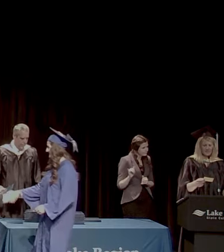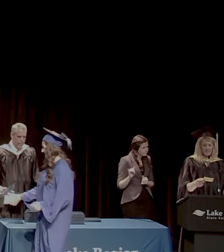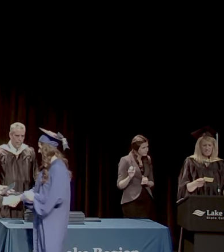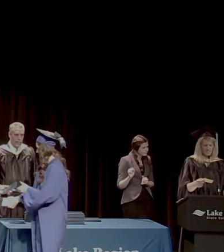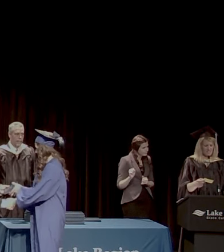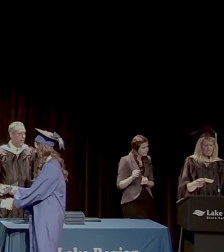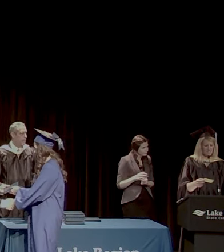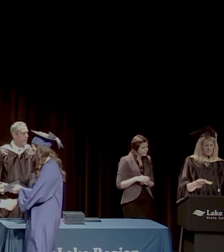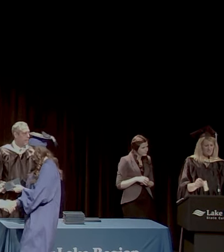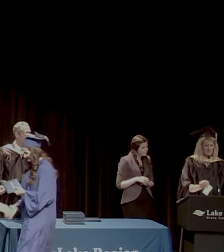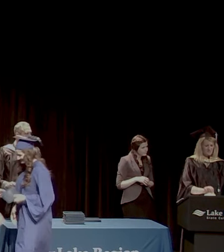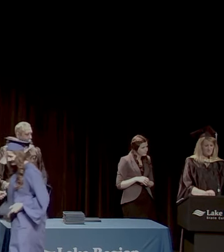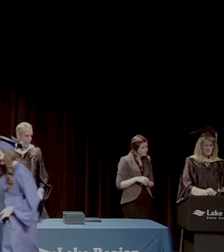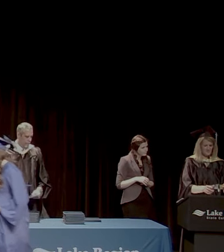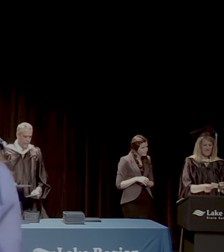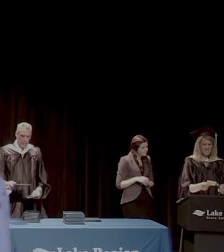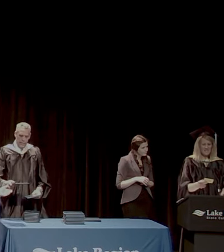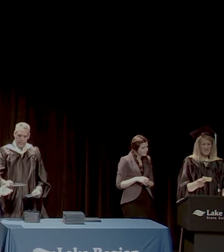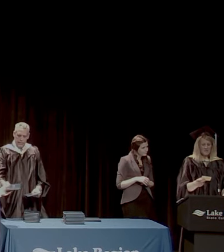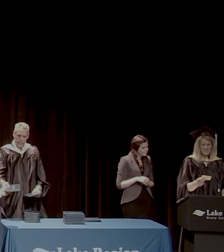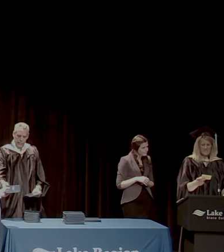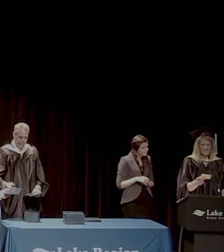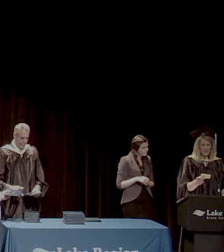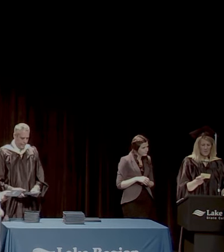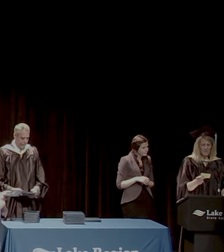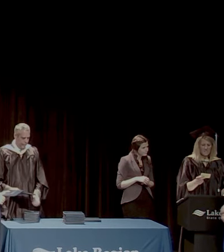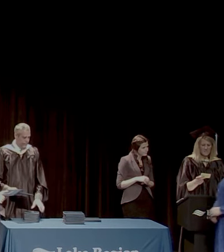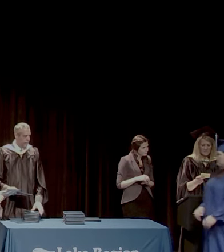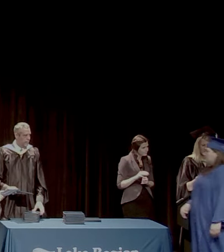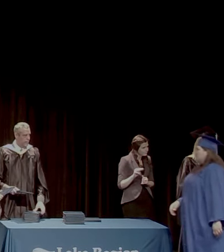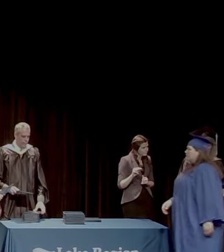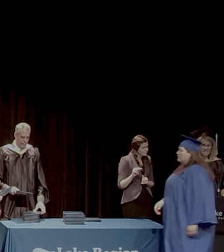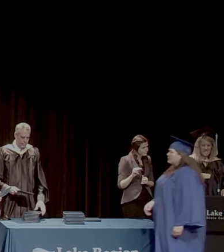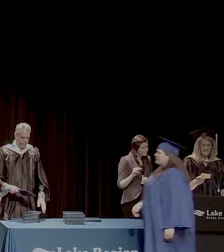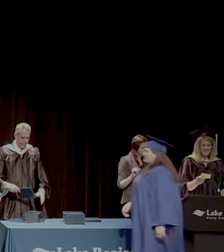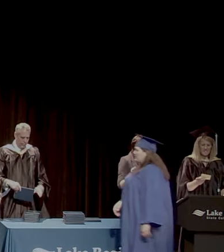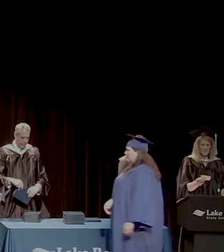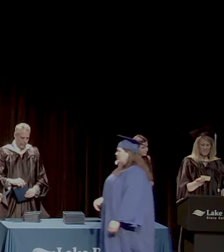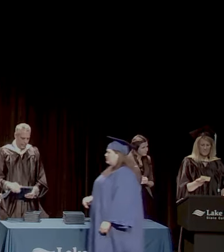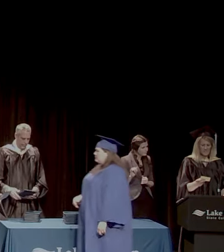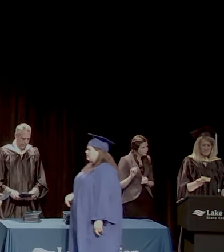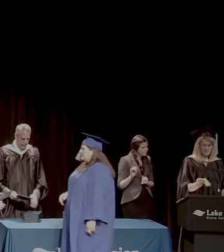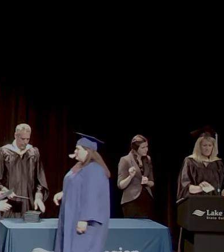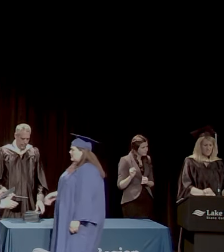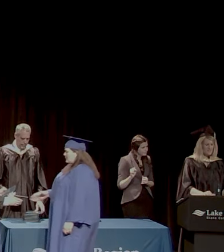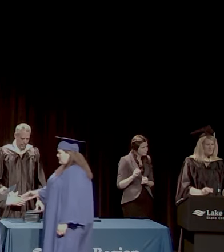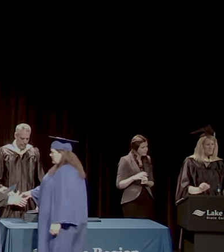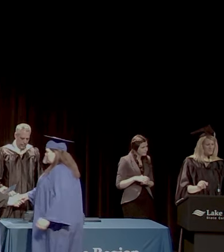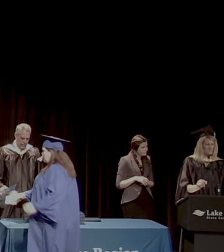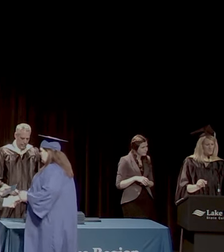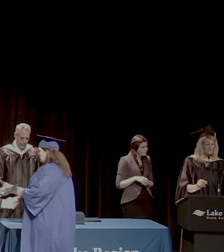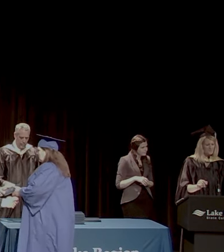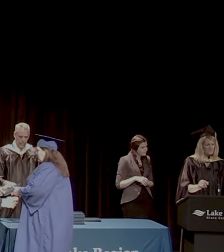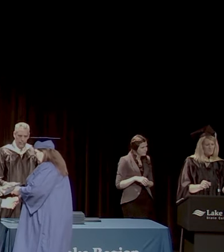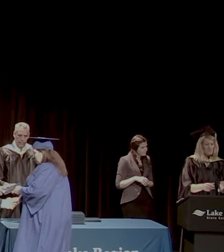Science, Associate Degree Nurse. Misty Skog, Associate in Applied Science, Associate Degree Nurse.